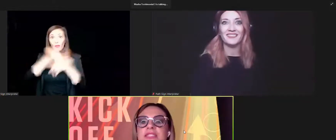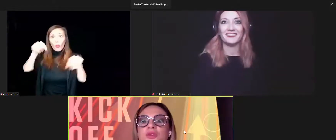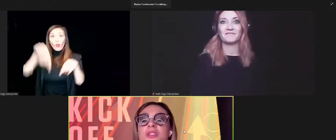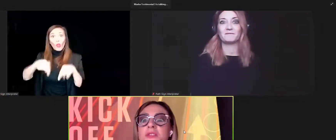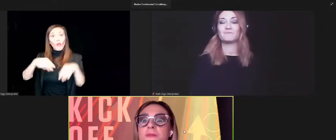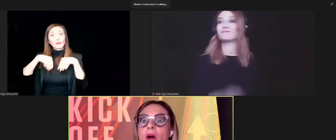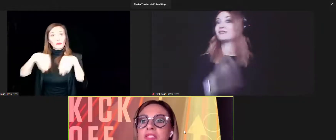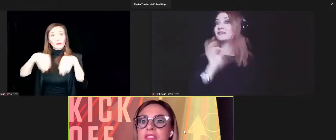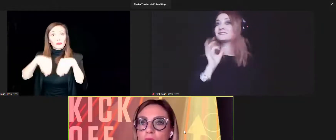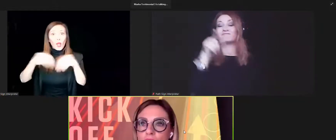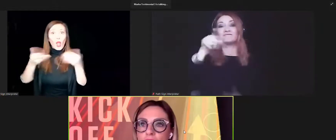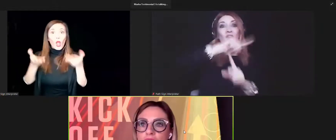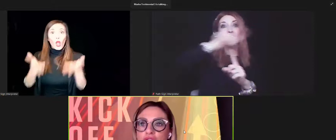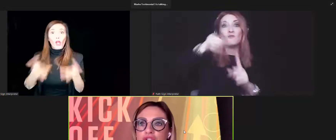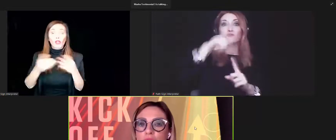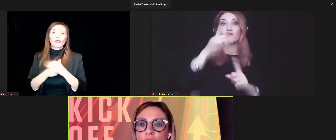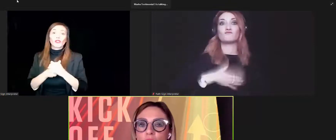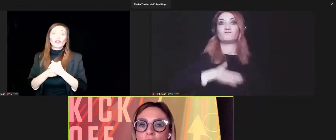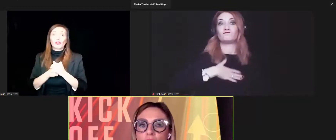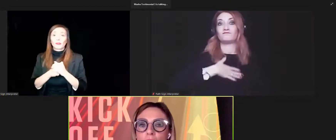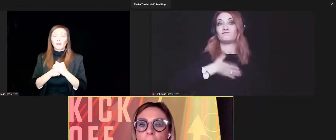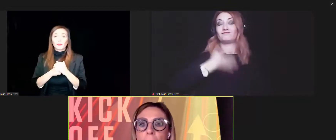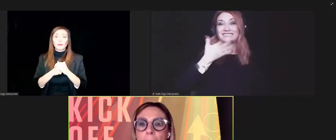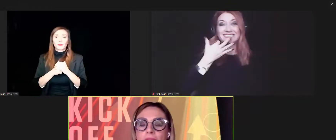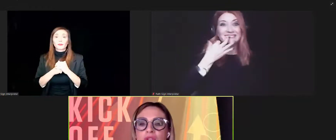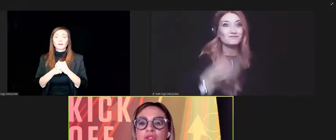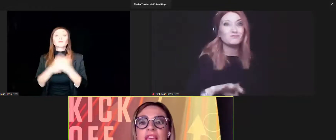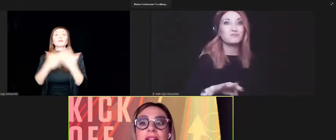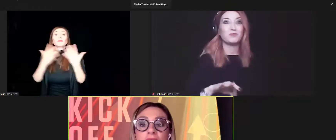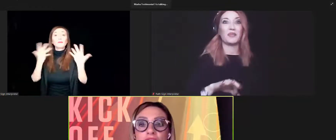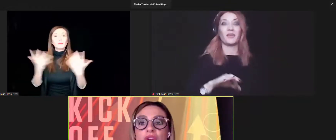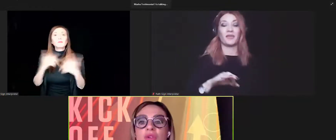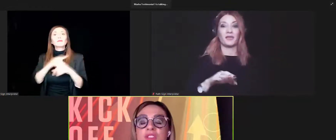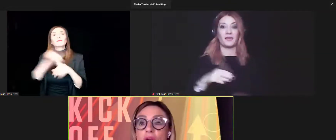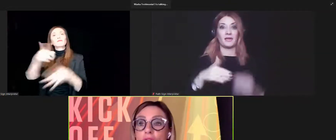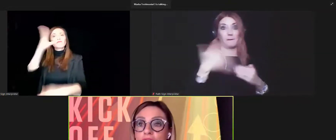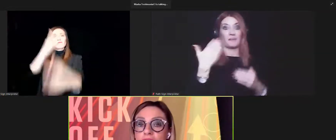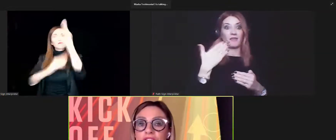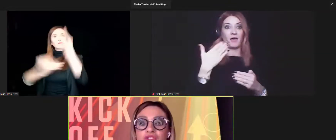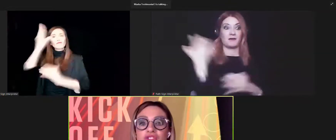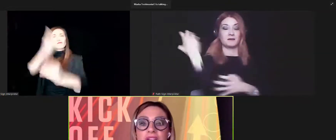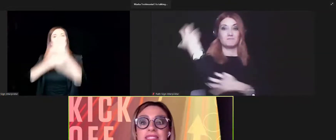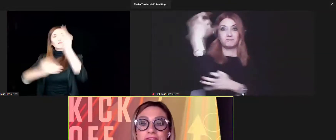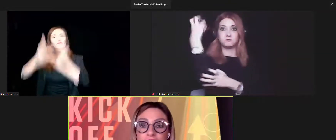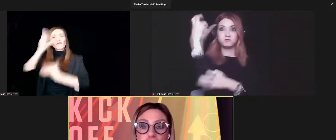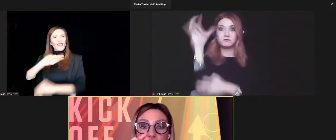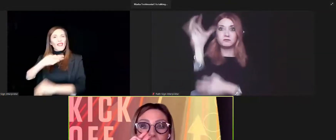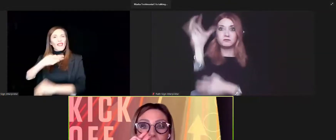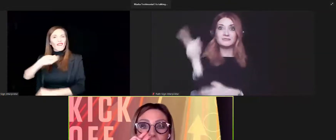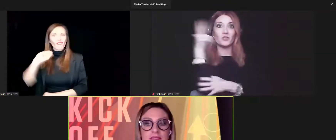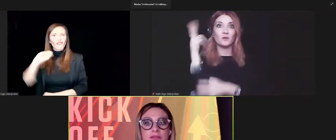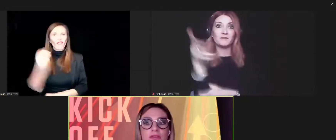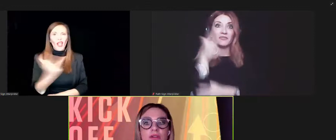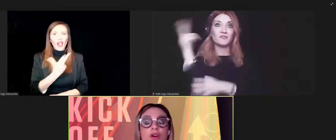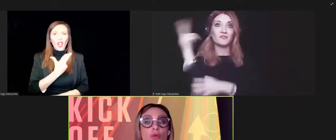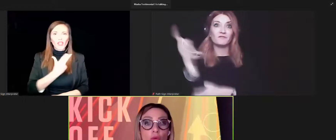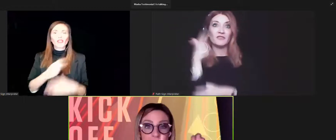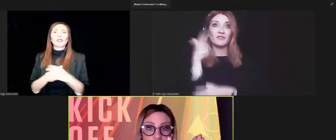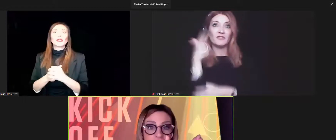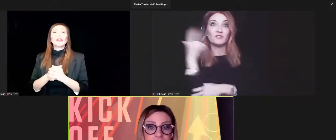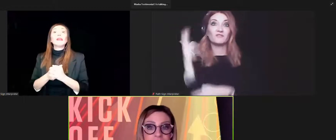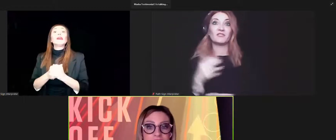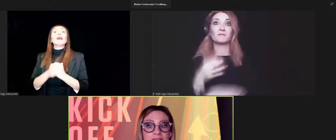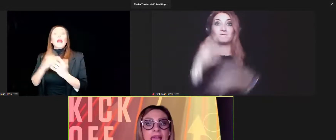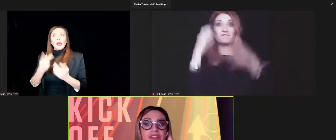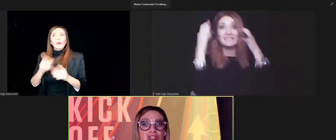learn as soon as possible to tell your story in just a few minutes,